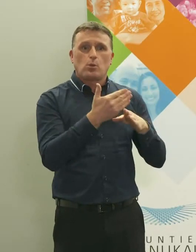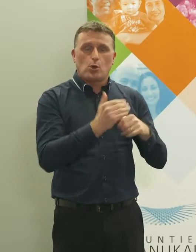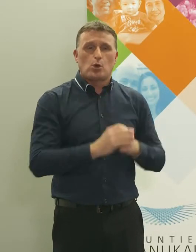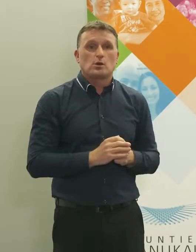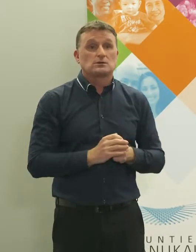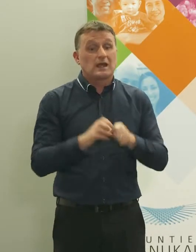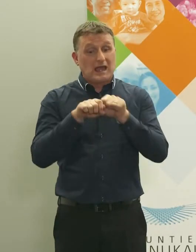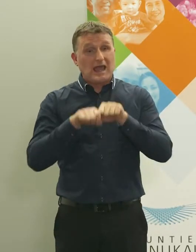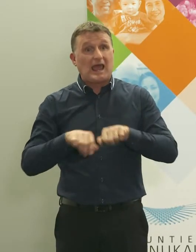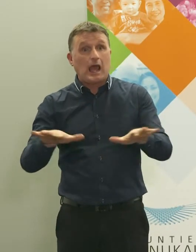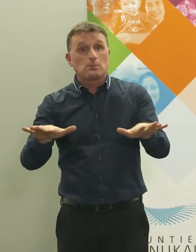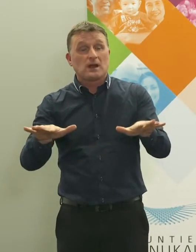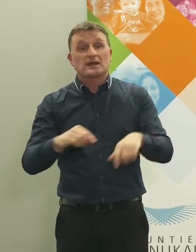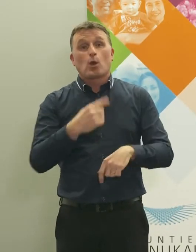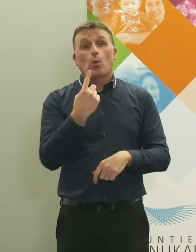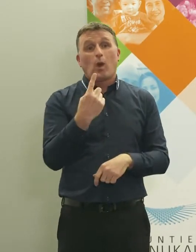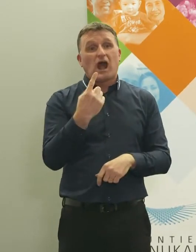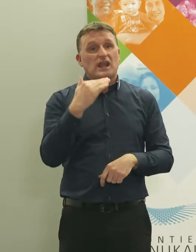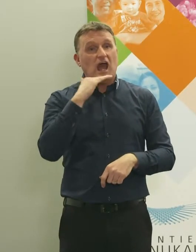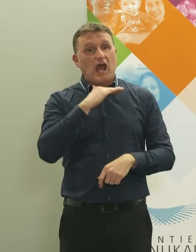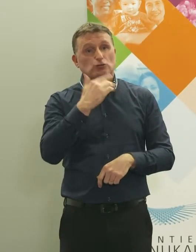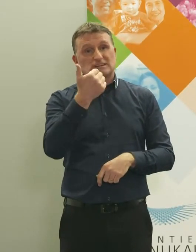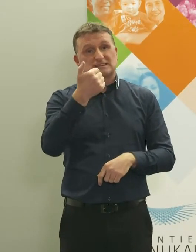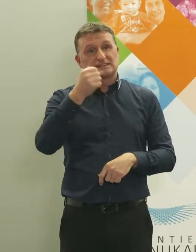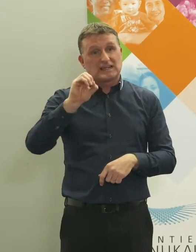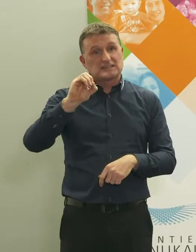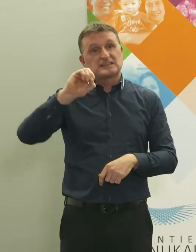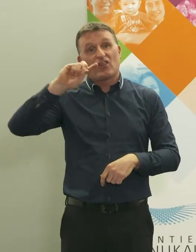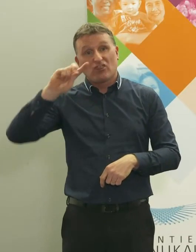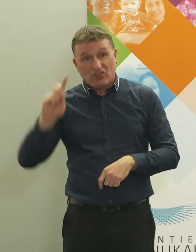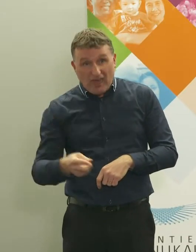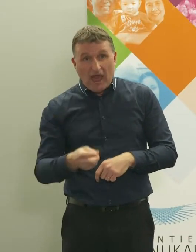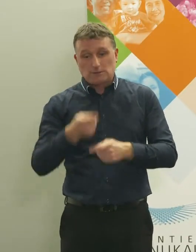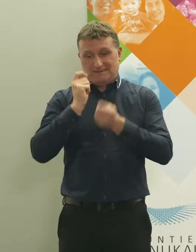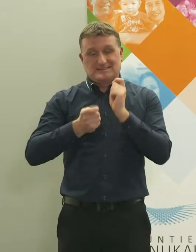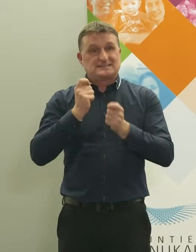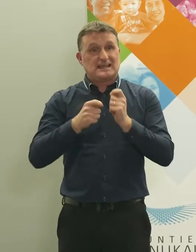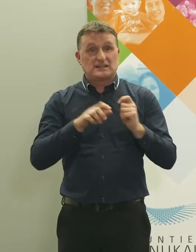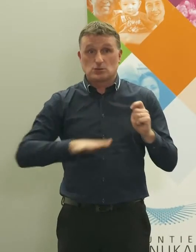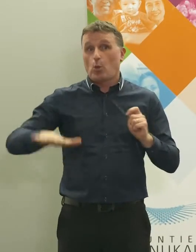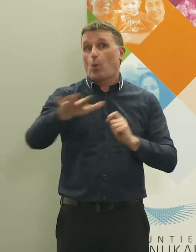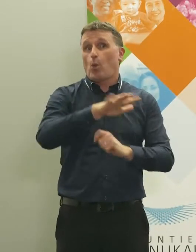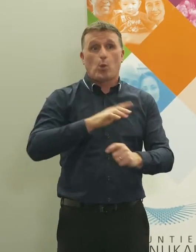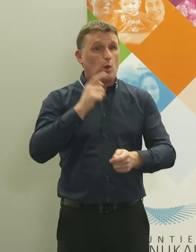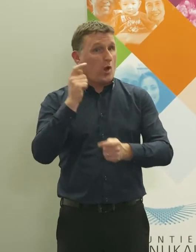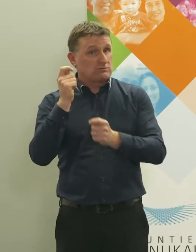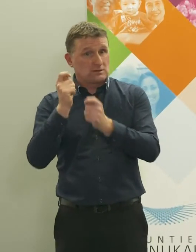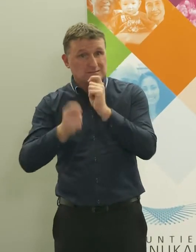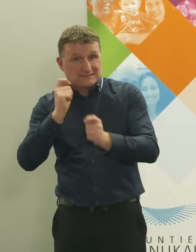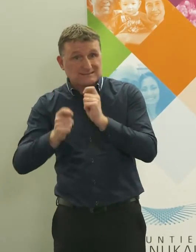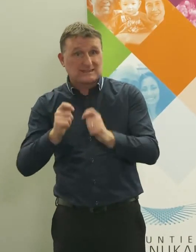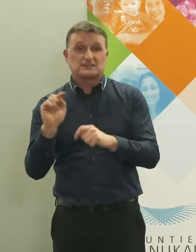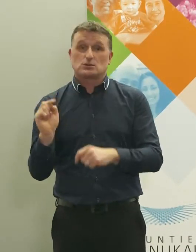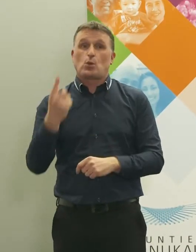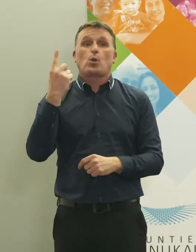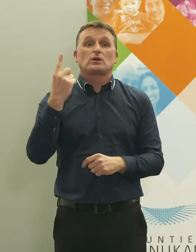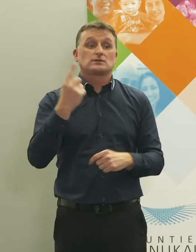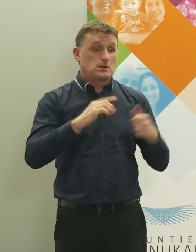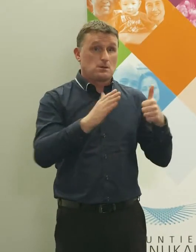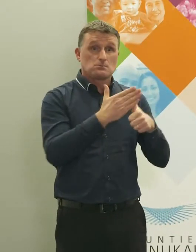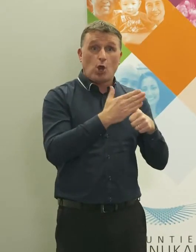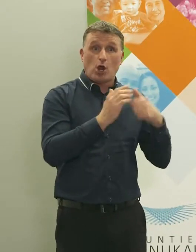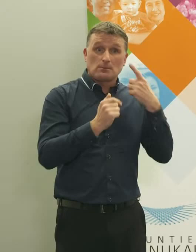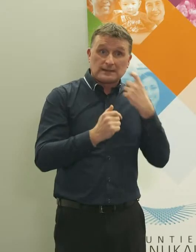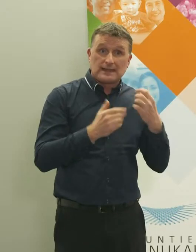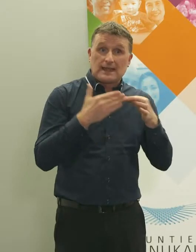more than 160,000 tests across the Auckland region. And I know that primary care leadership has been working very hard